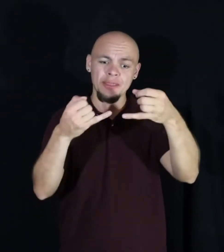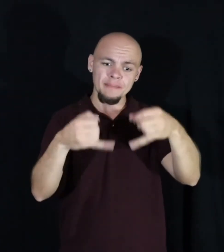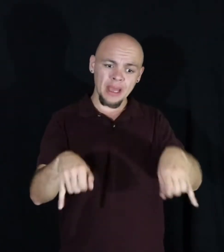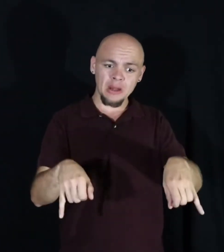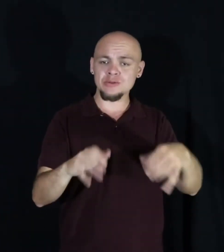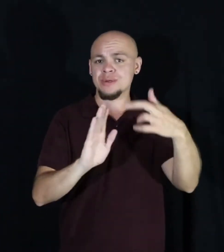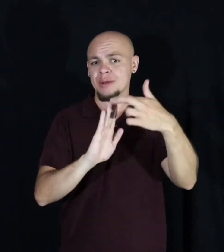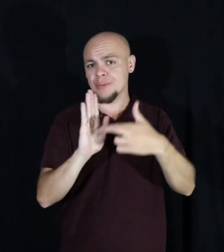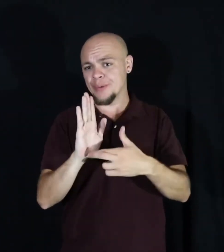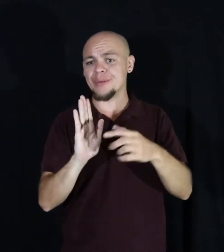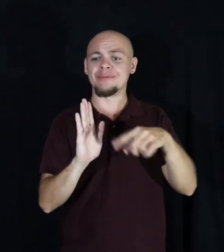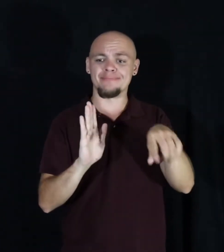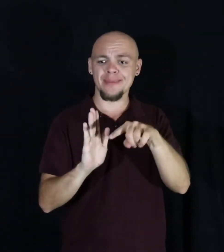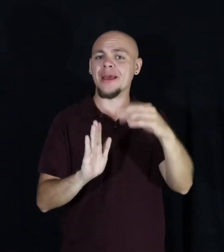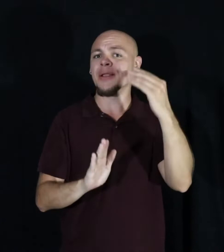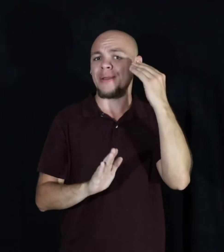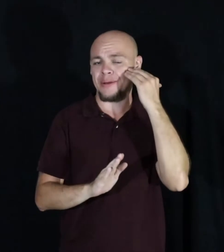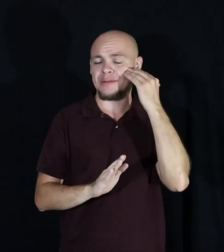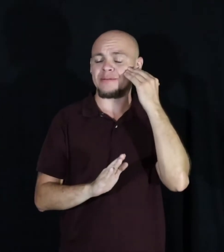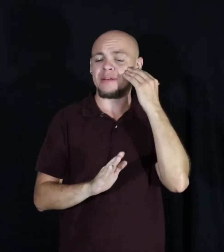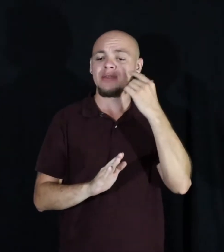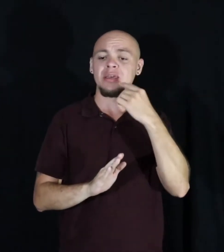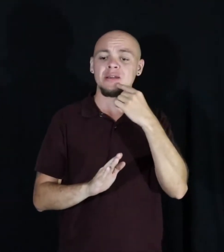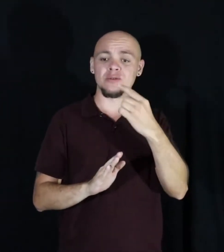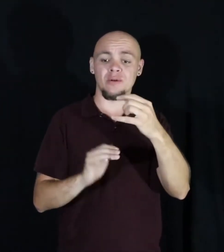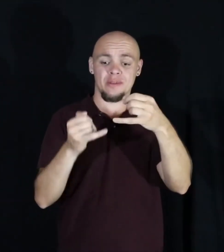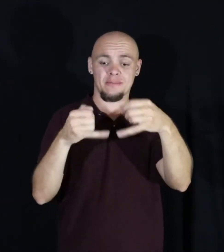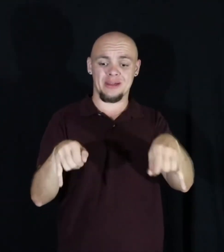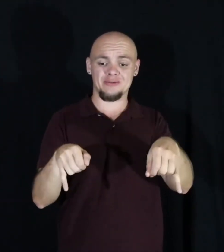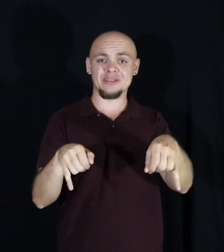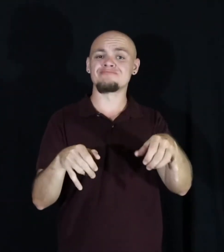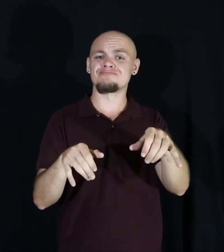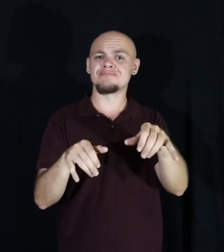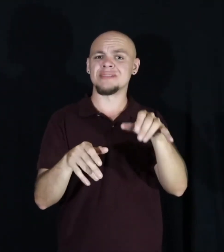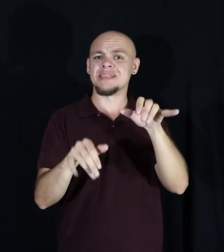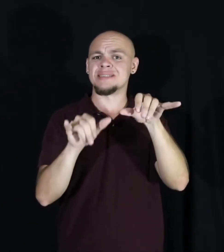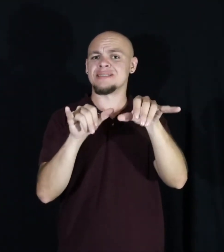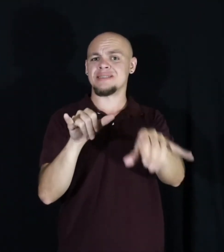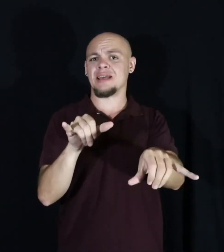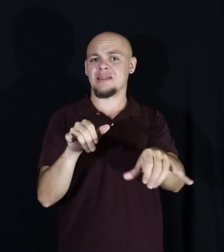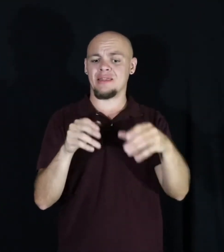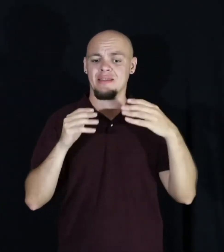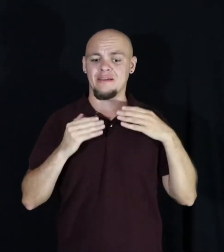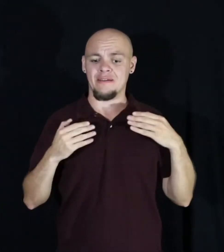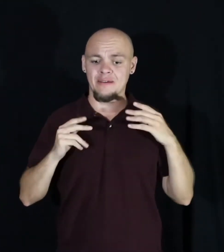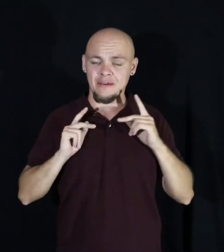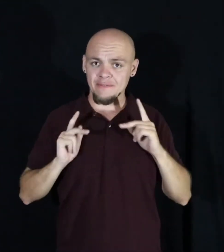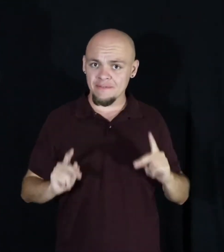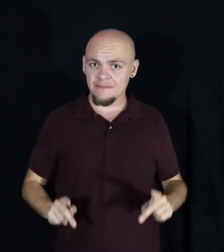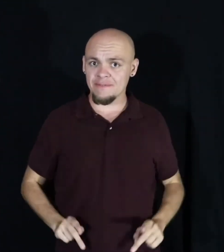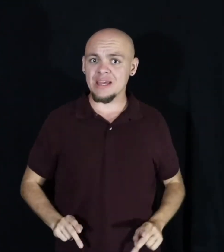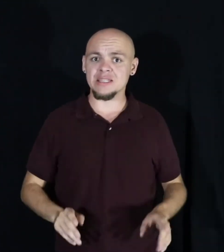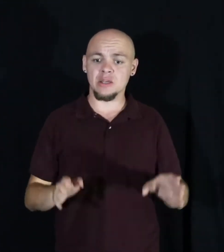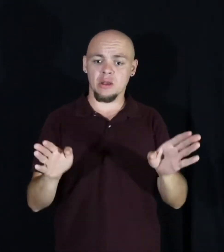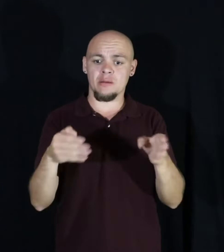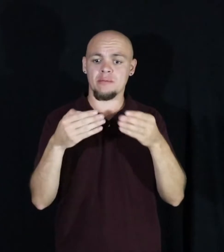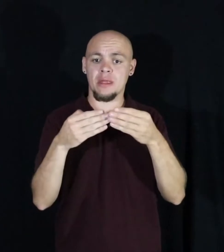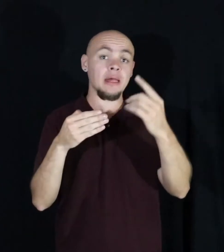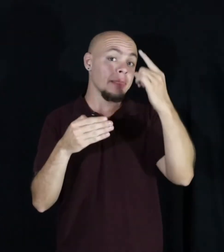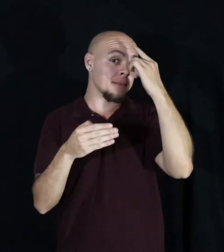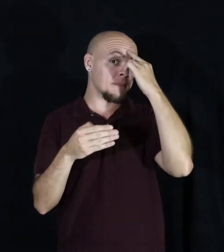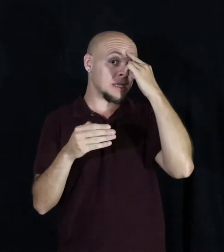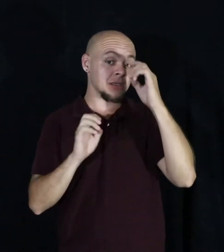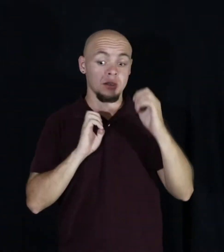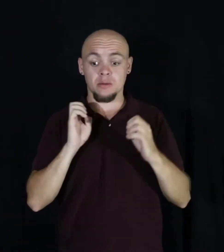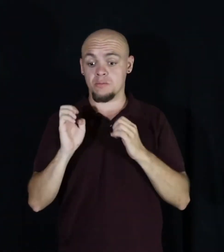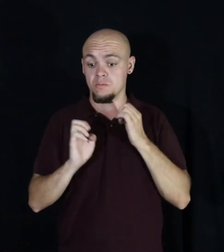rules are. And they're told to stay inside those boundaries. The physical boundaries of the commune, and furthermore, the mental and emotional